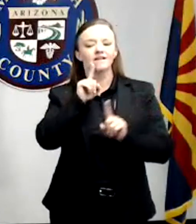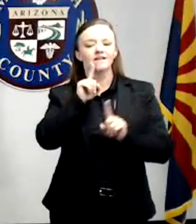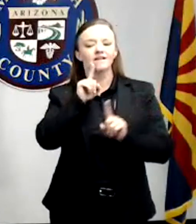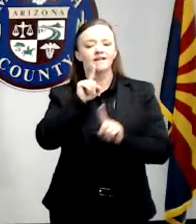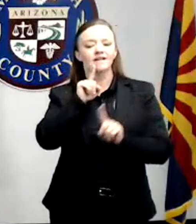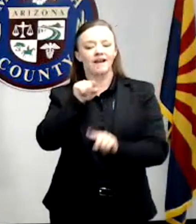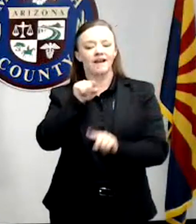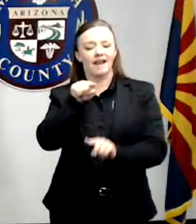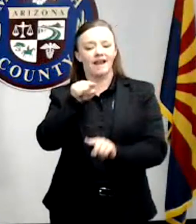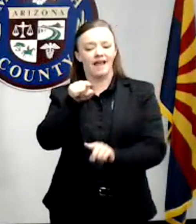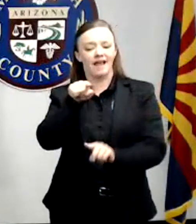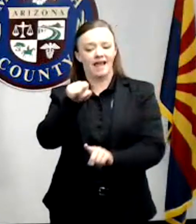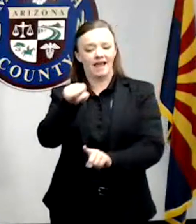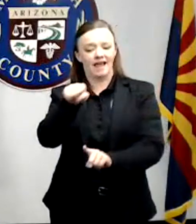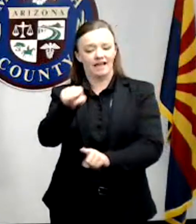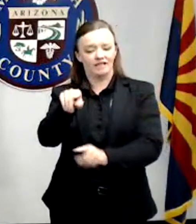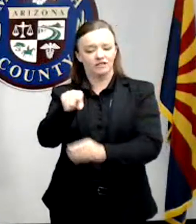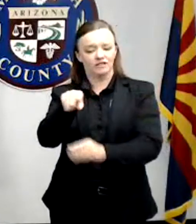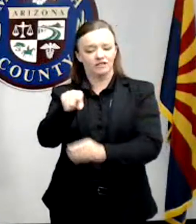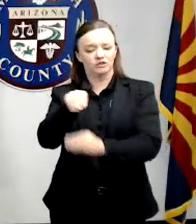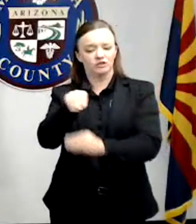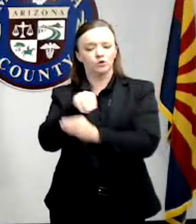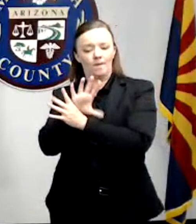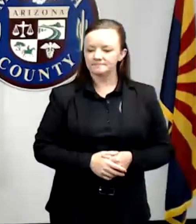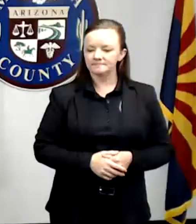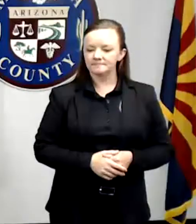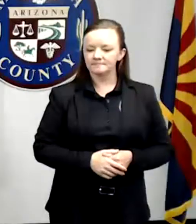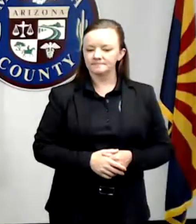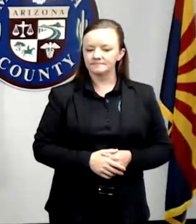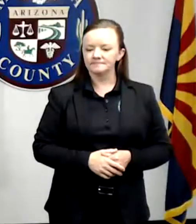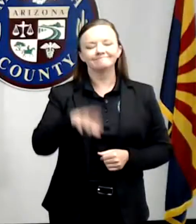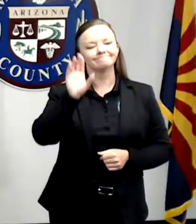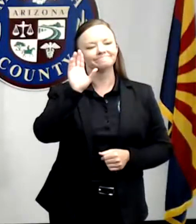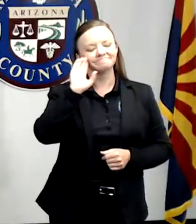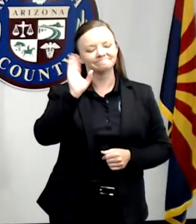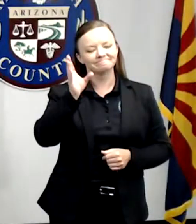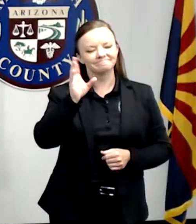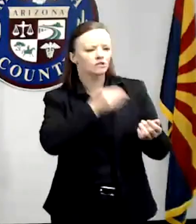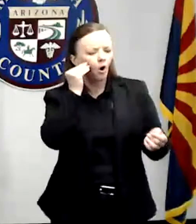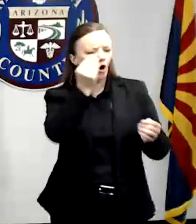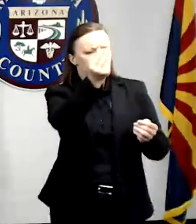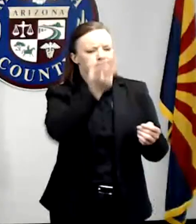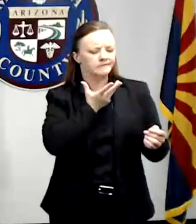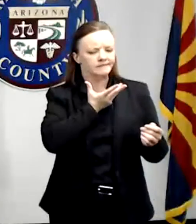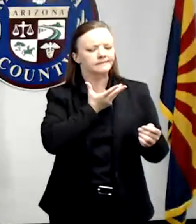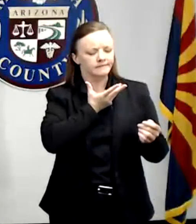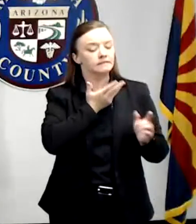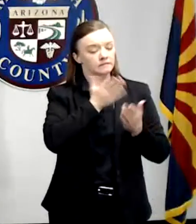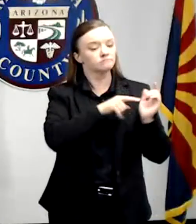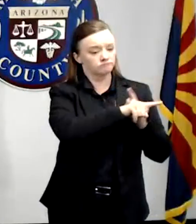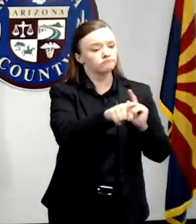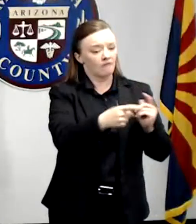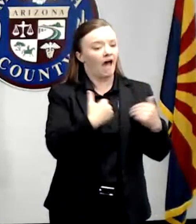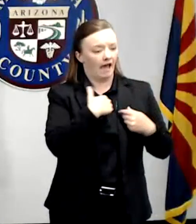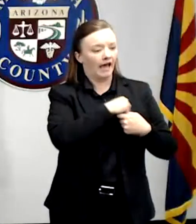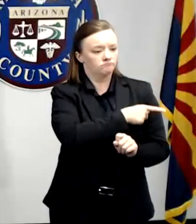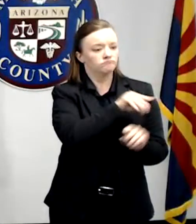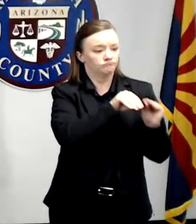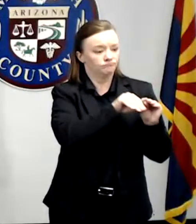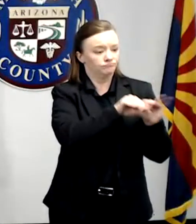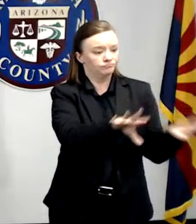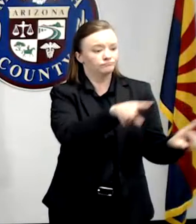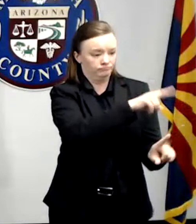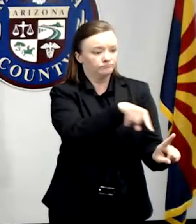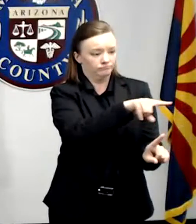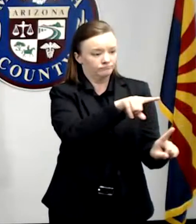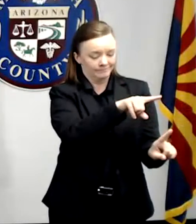And okay. So What homes that have had COVID-19 outbreaks, they're